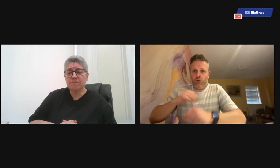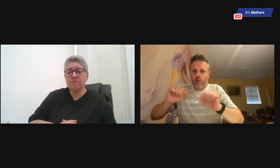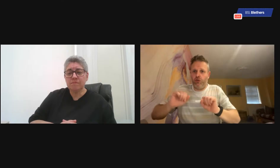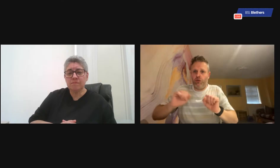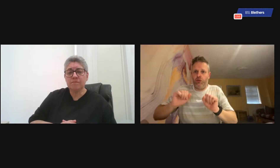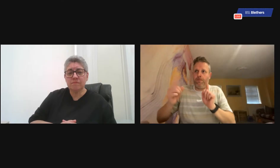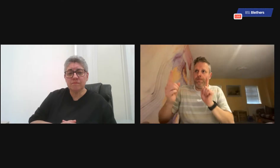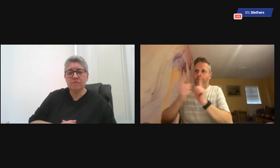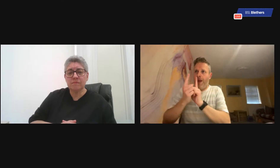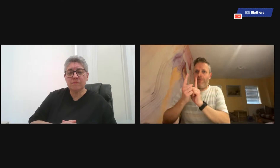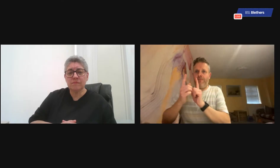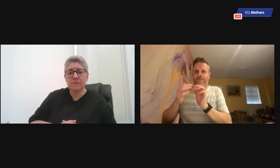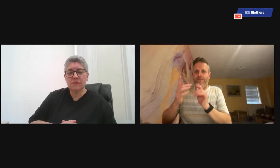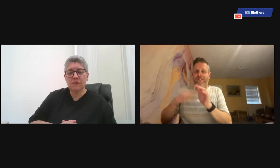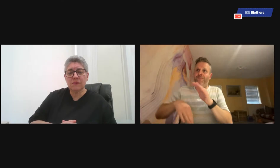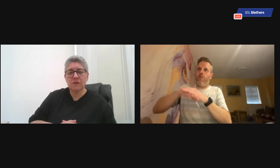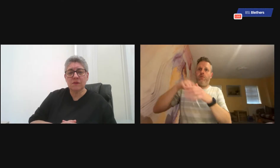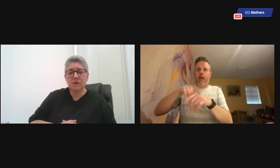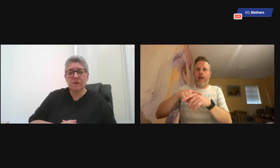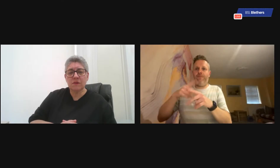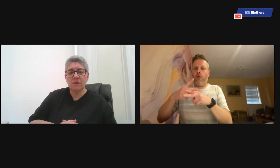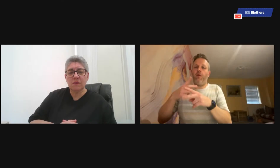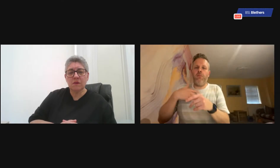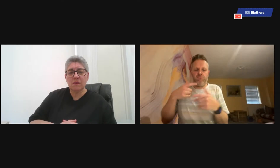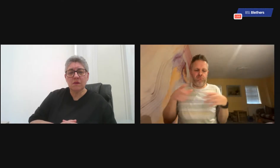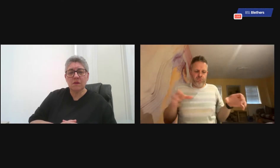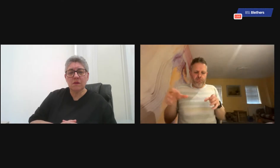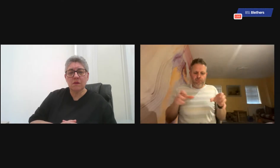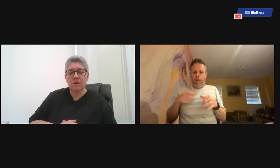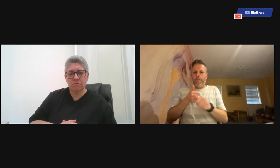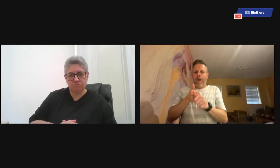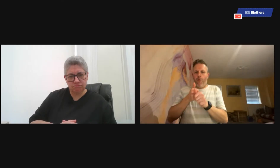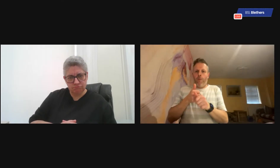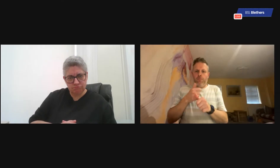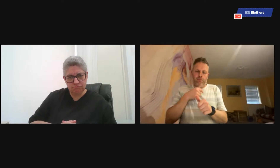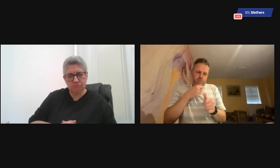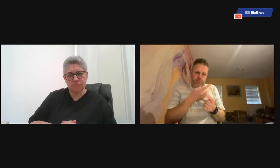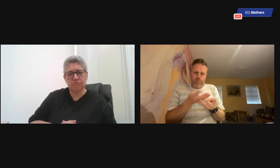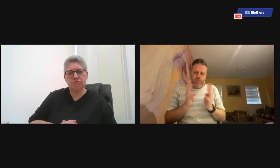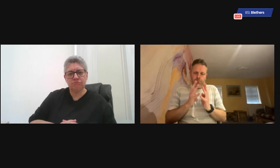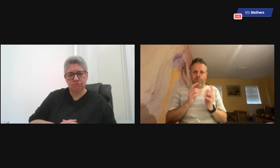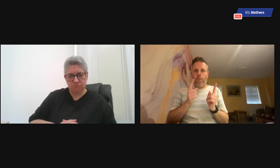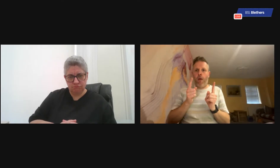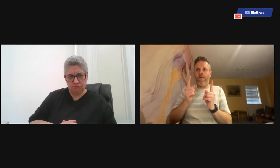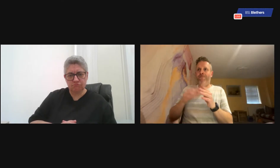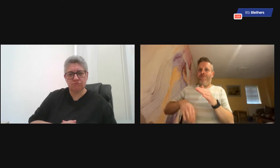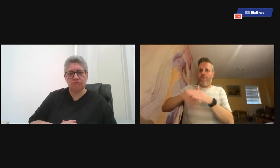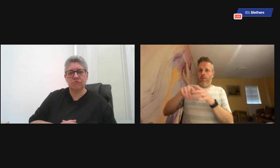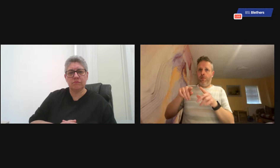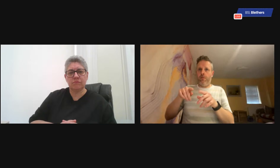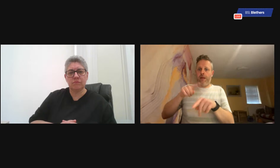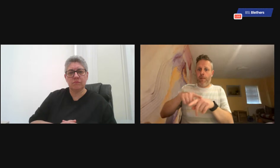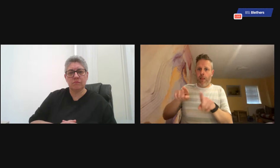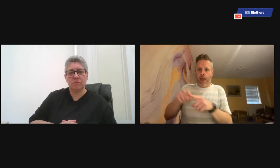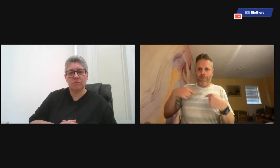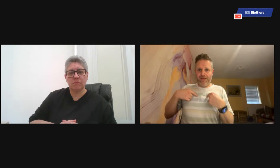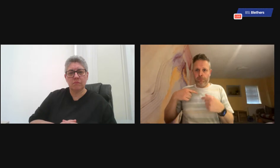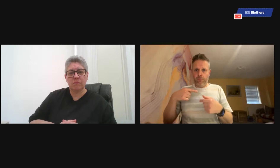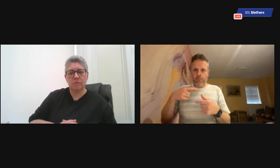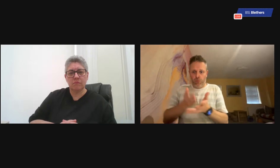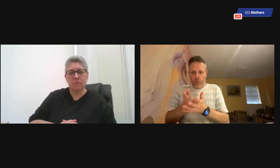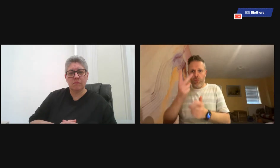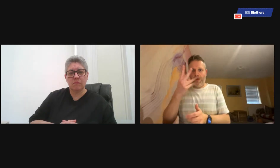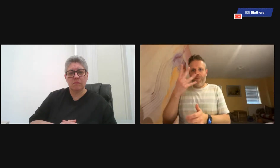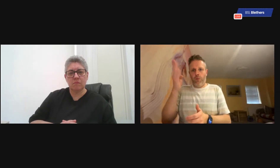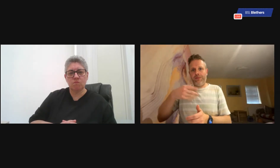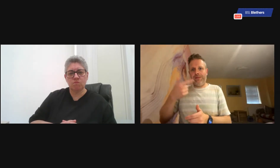the UK, or few? You're saying not enough. There's definitely not enough, Avril. We need more. That's why I would encourage